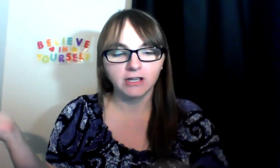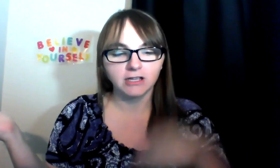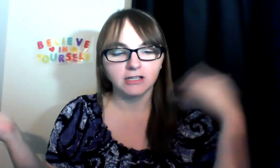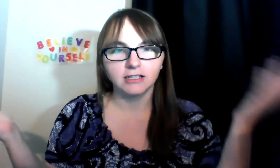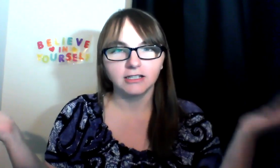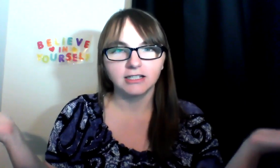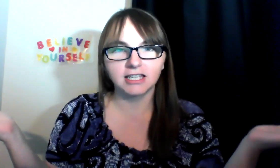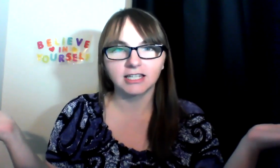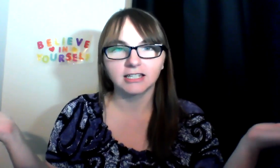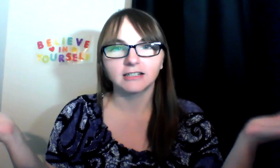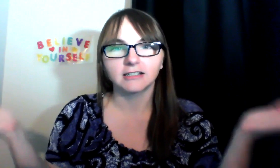tk.